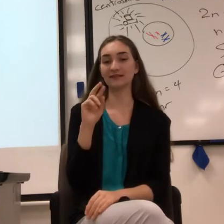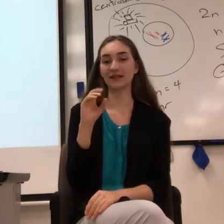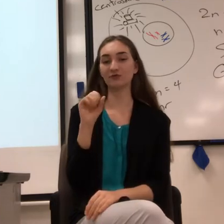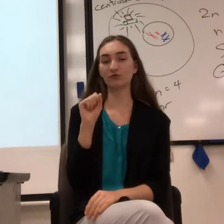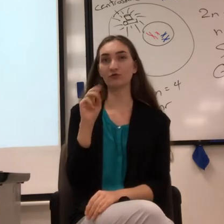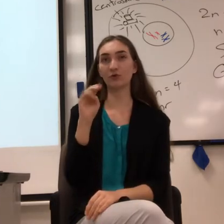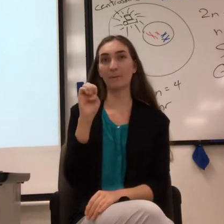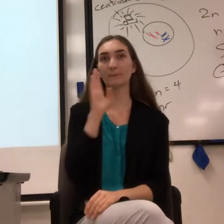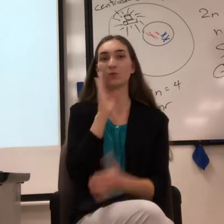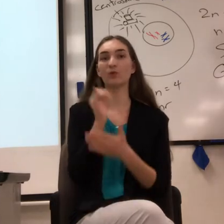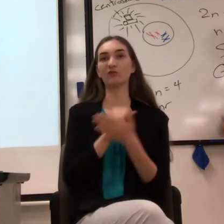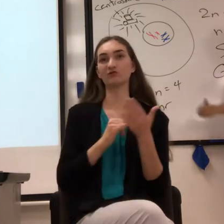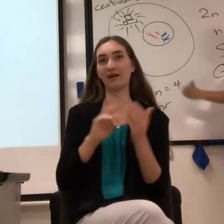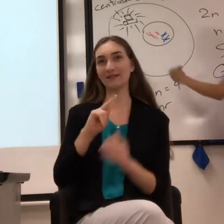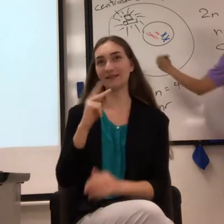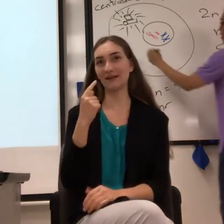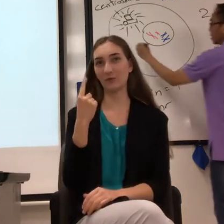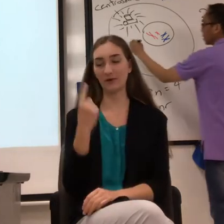So let me draw another one.